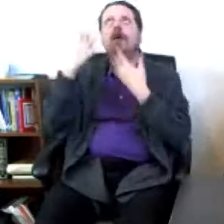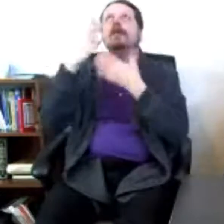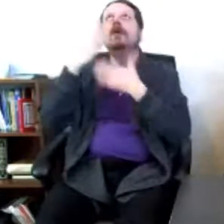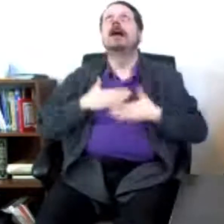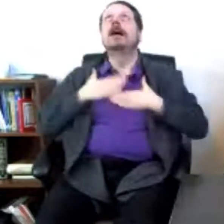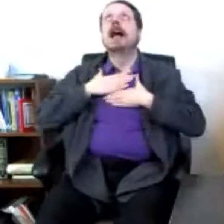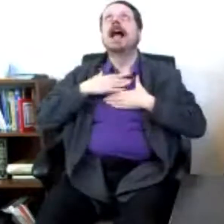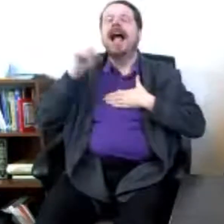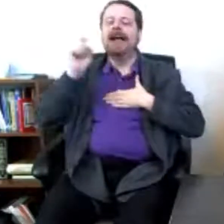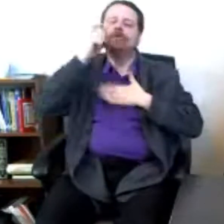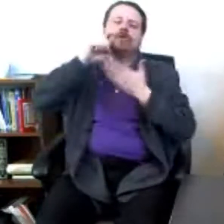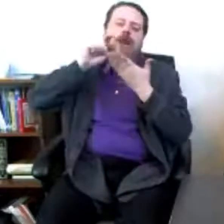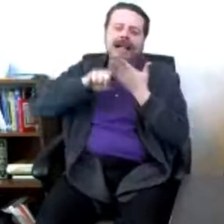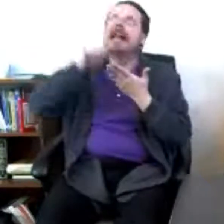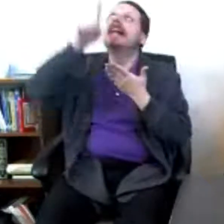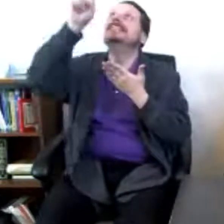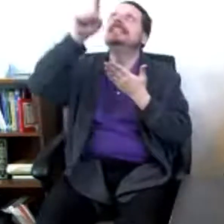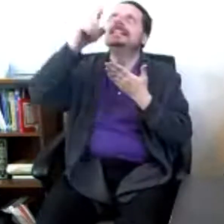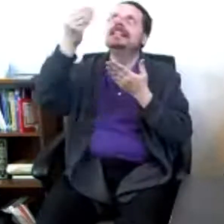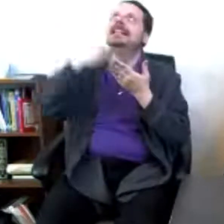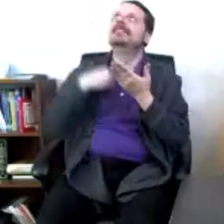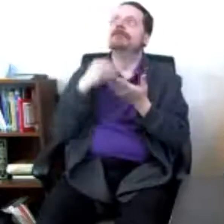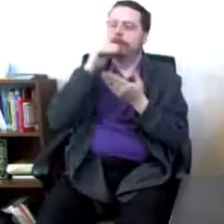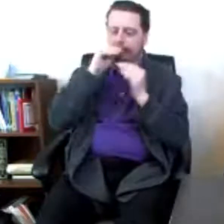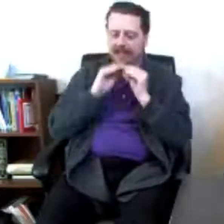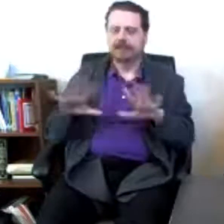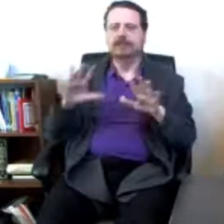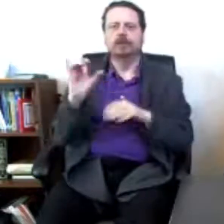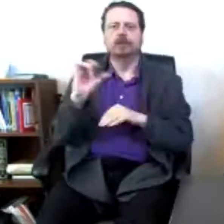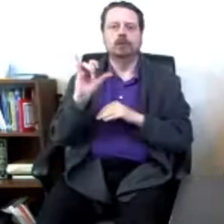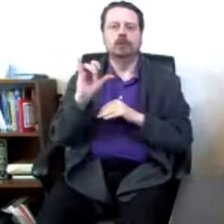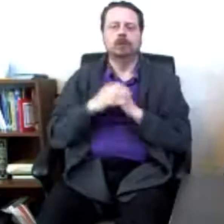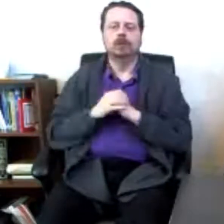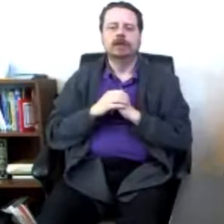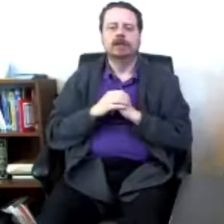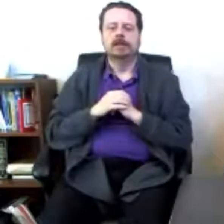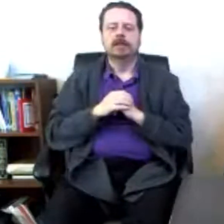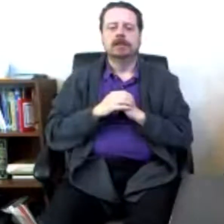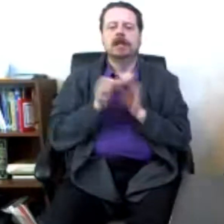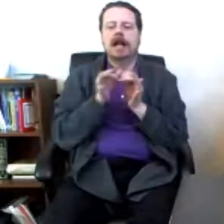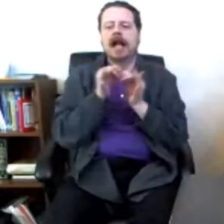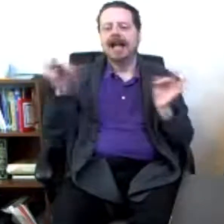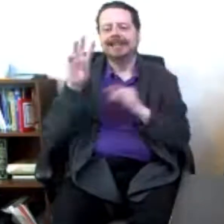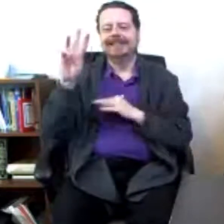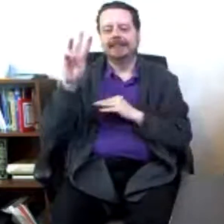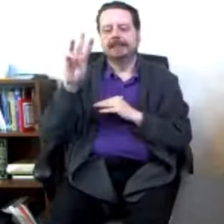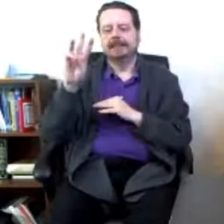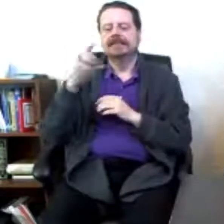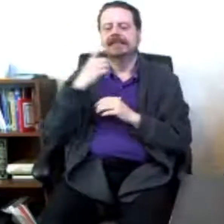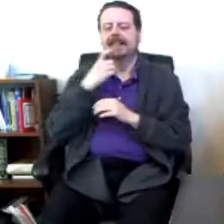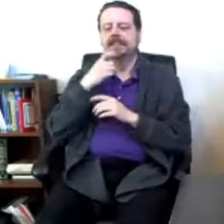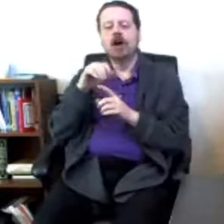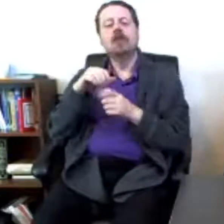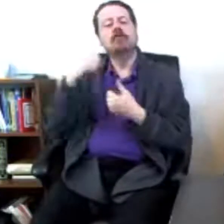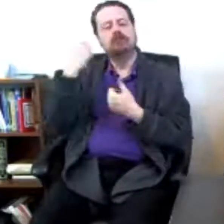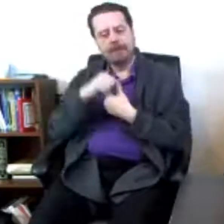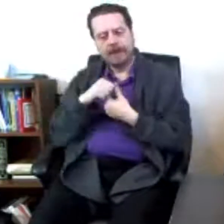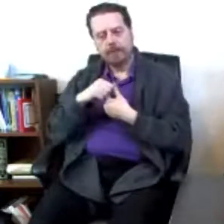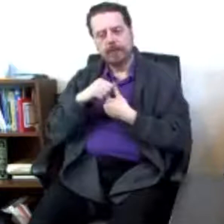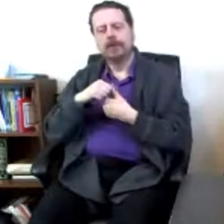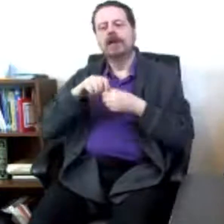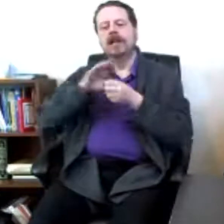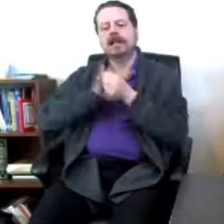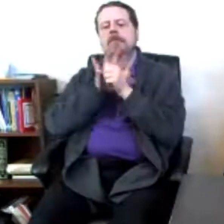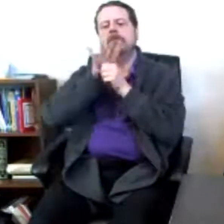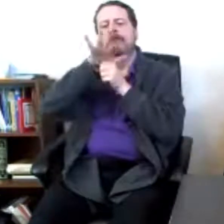of Allah that has come unto you. So ayah number 6 is saying, remember the blessings and the bounties